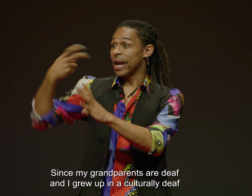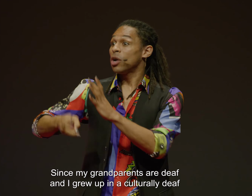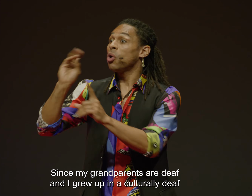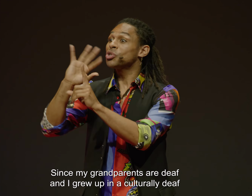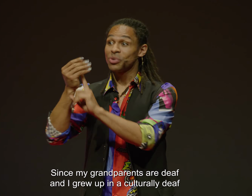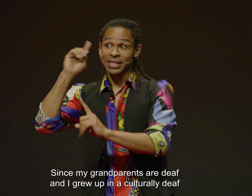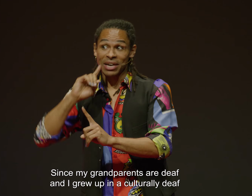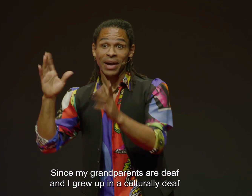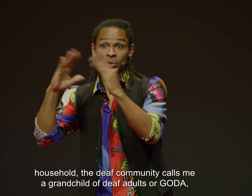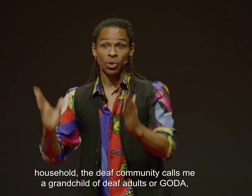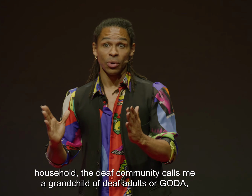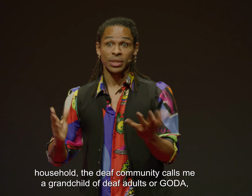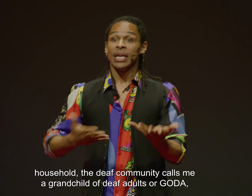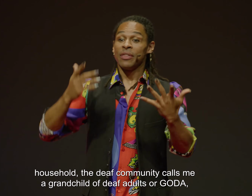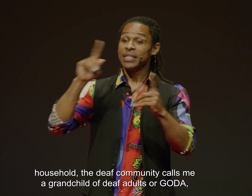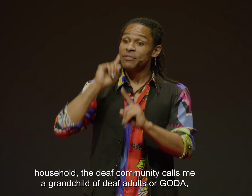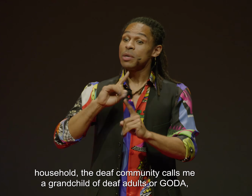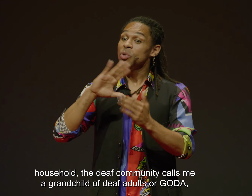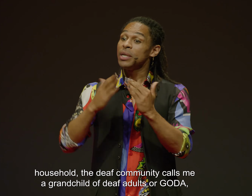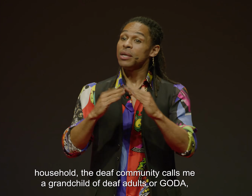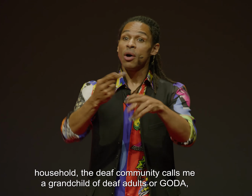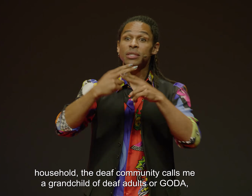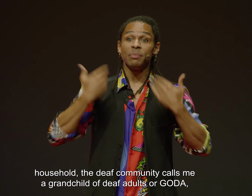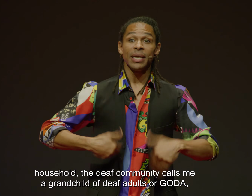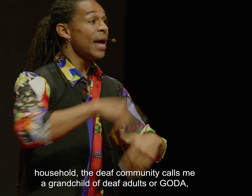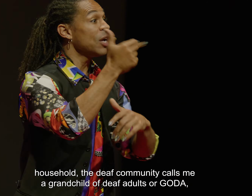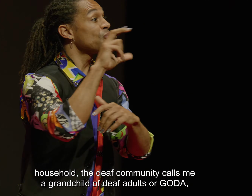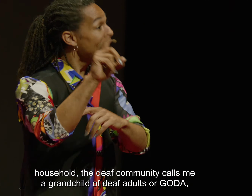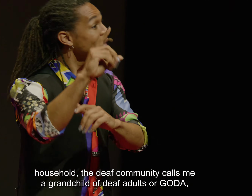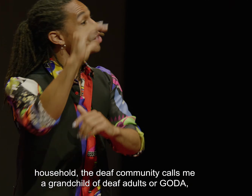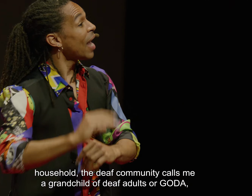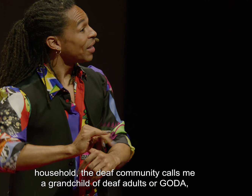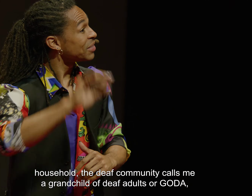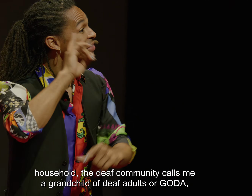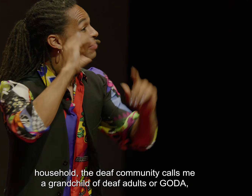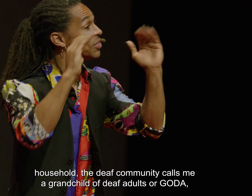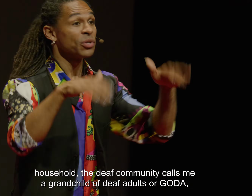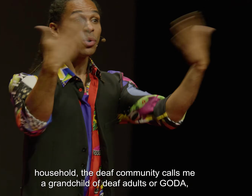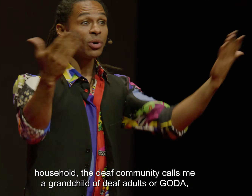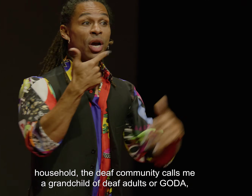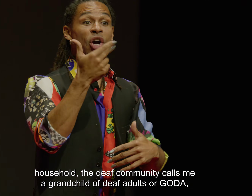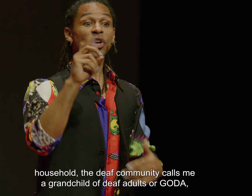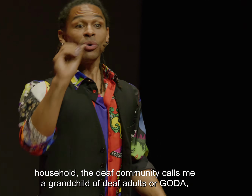a culturally deaf household, the deaf community calls me a grandchild of deaf adults, or